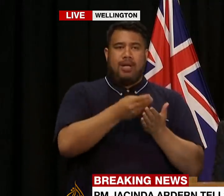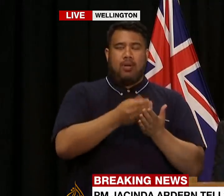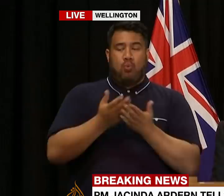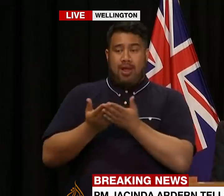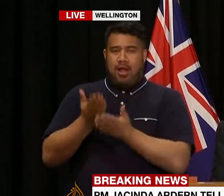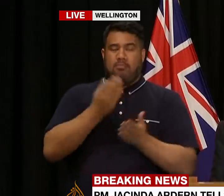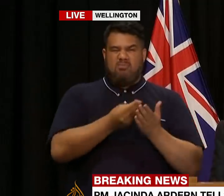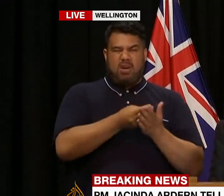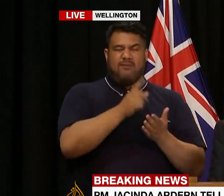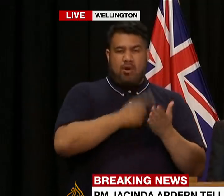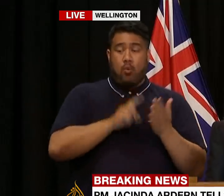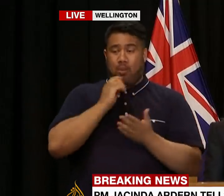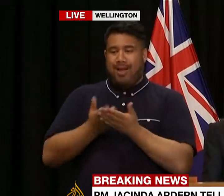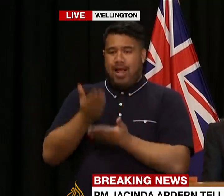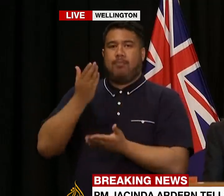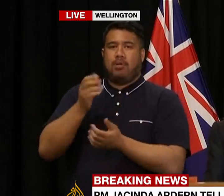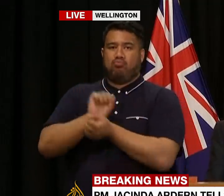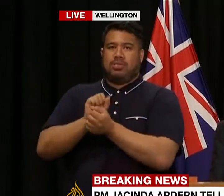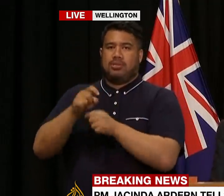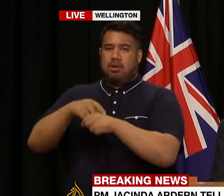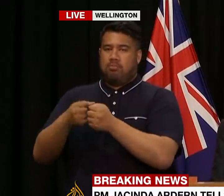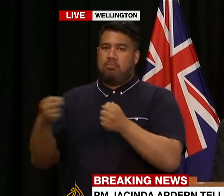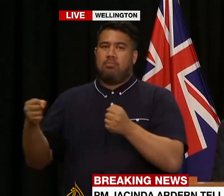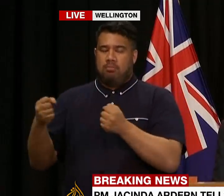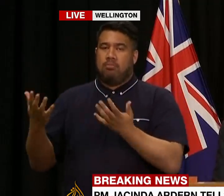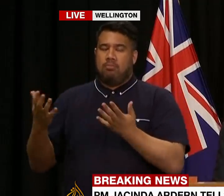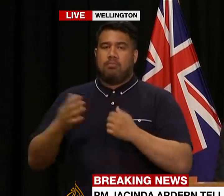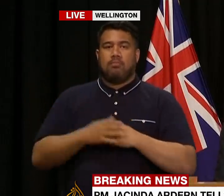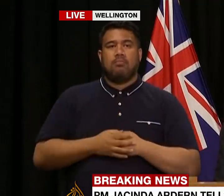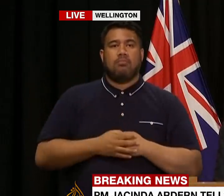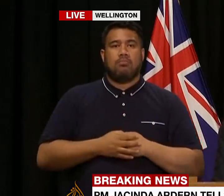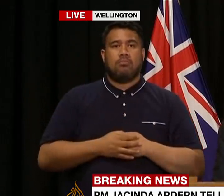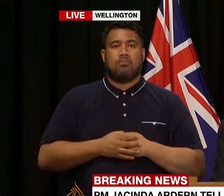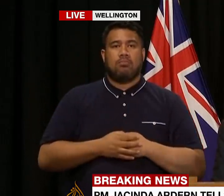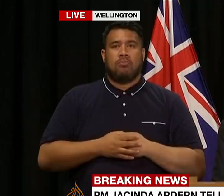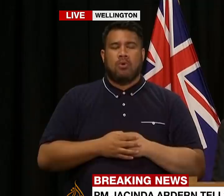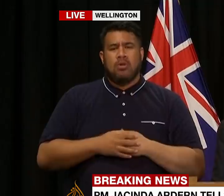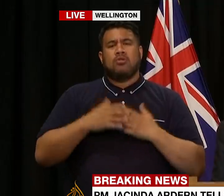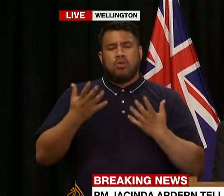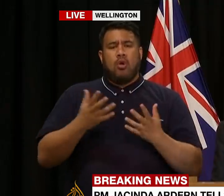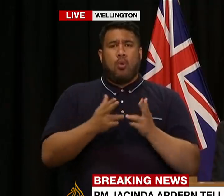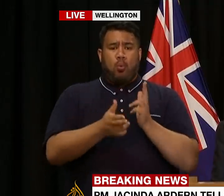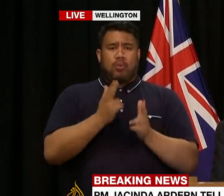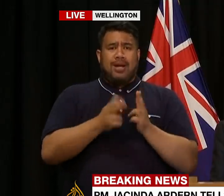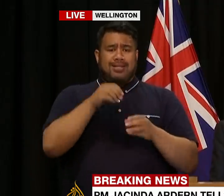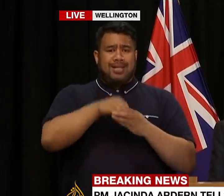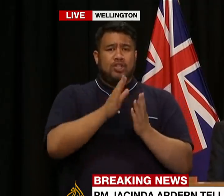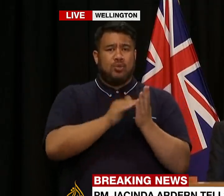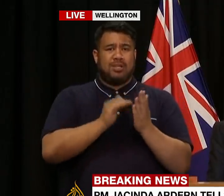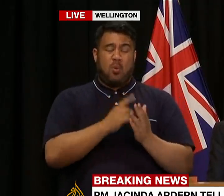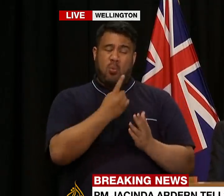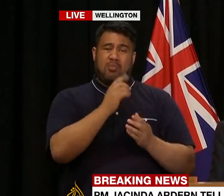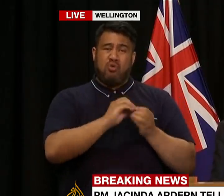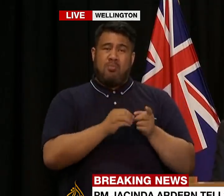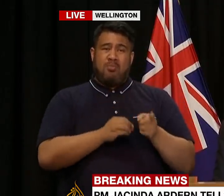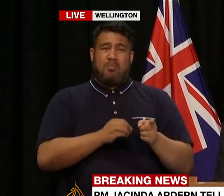penalties. I want to acknowledge that the weapons available in New Zealand are only part of the problem, and